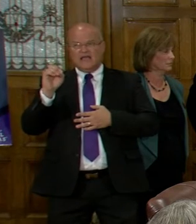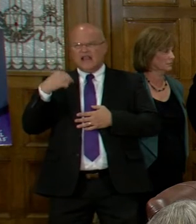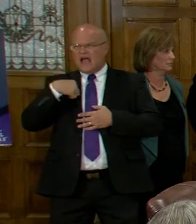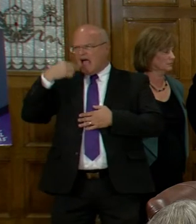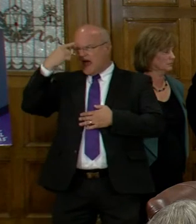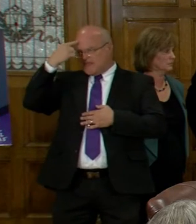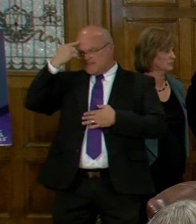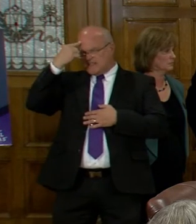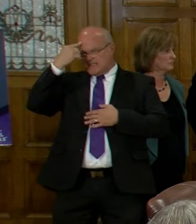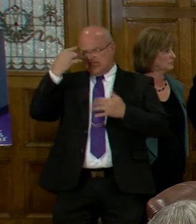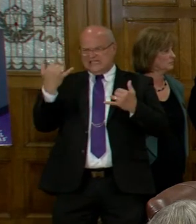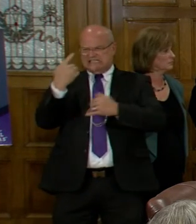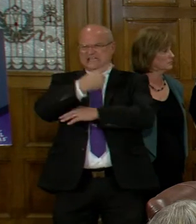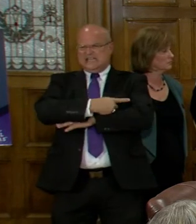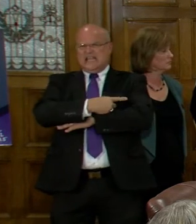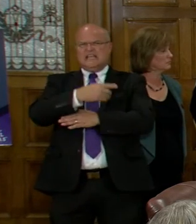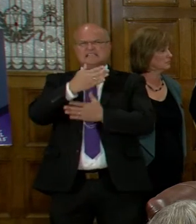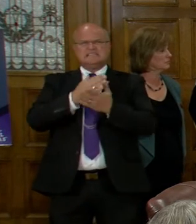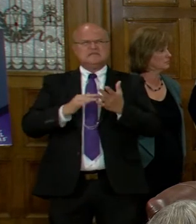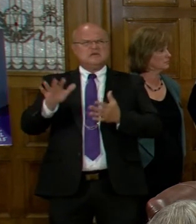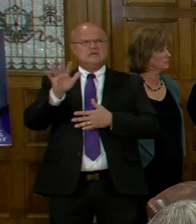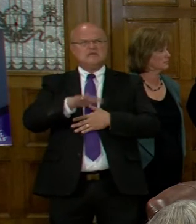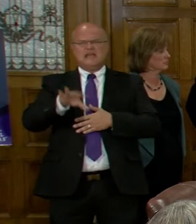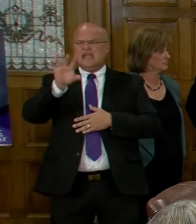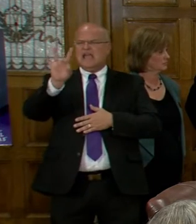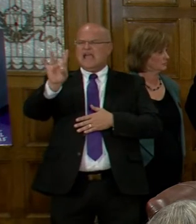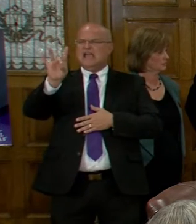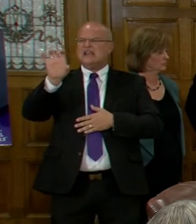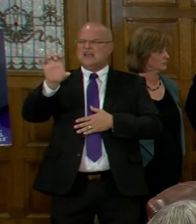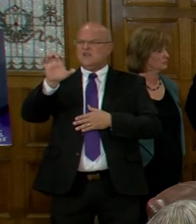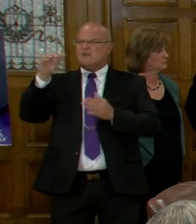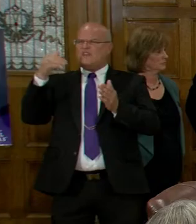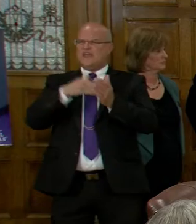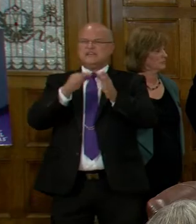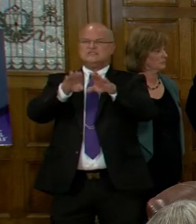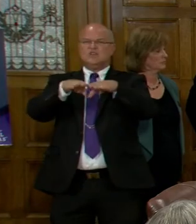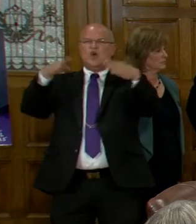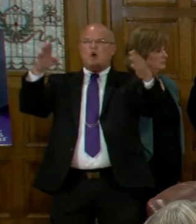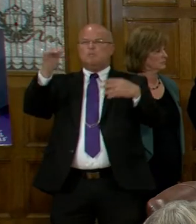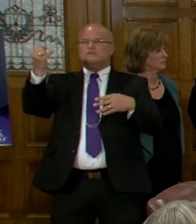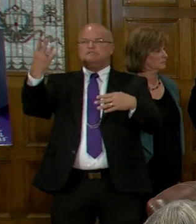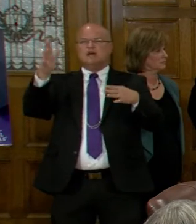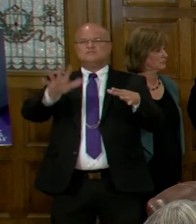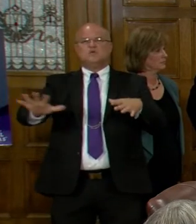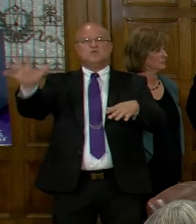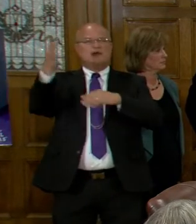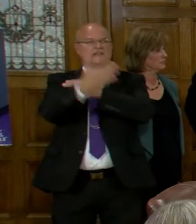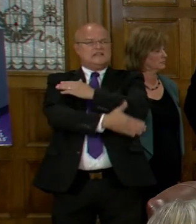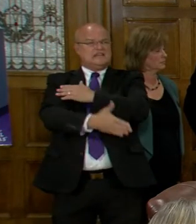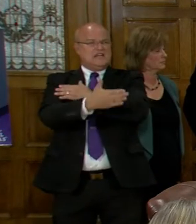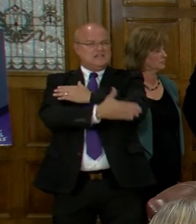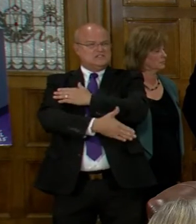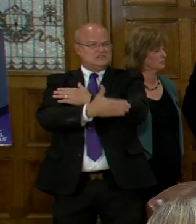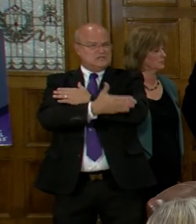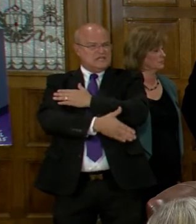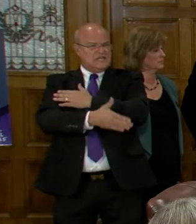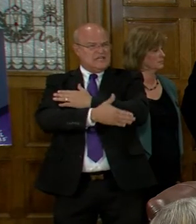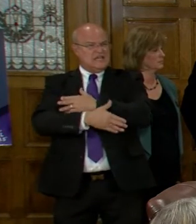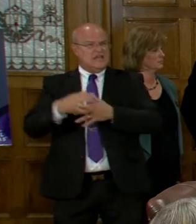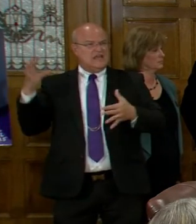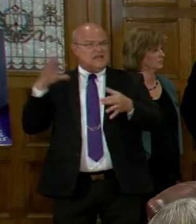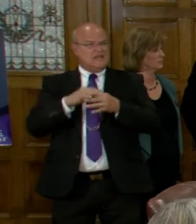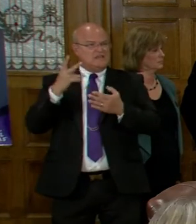I think when I look today, somewhere in the range of 800,000 open jobs across the country. If you look at all of the